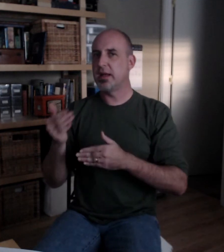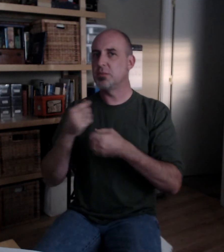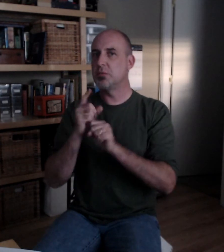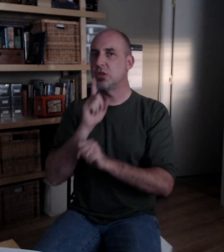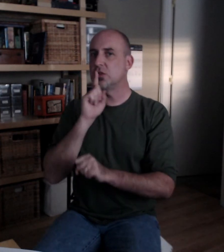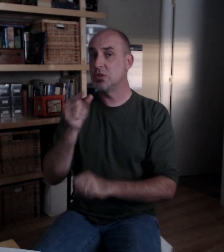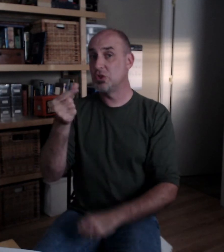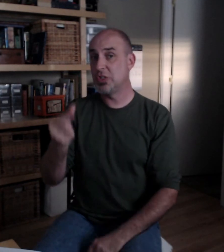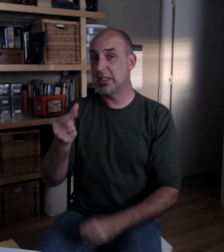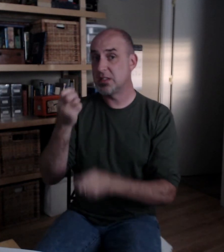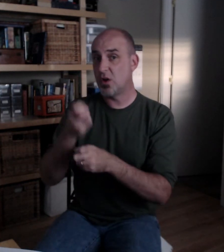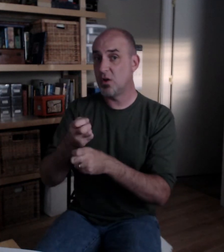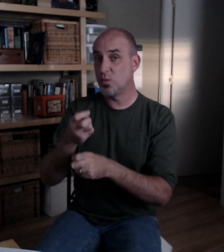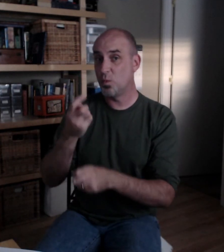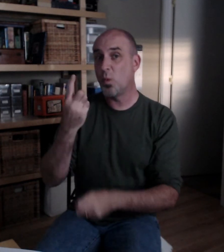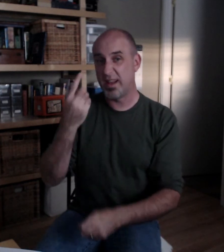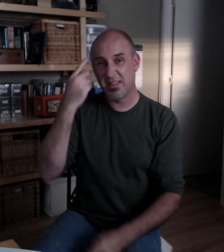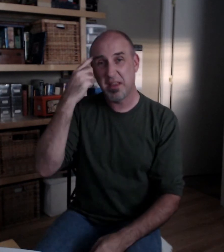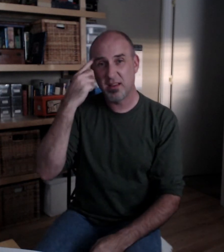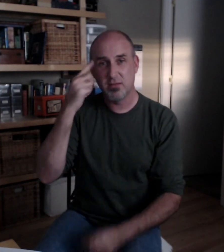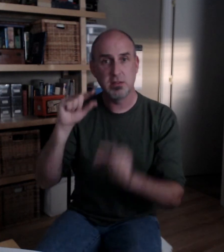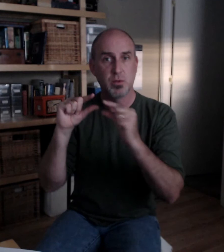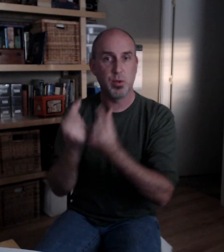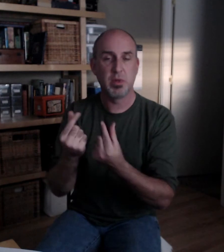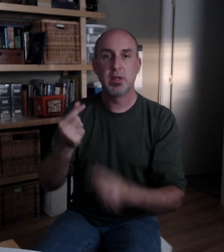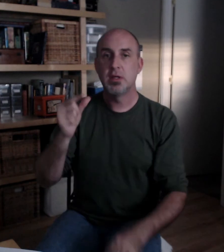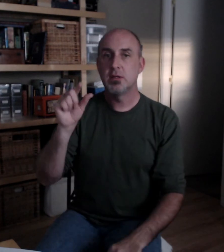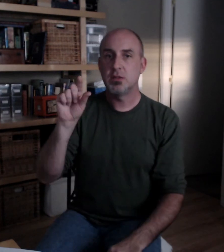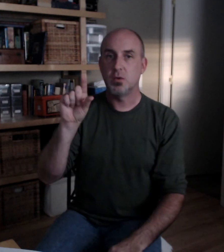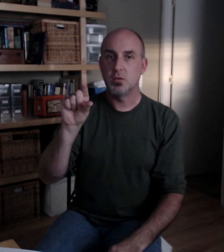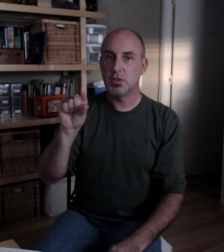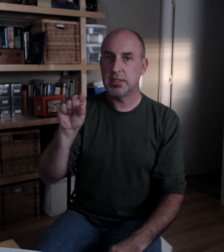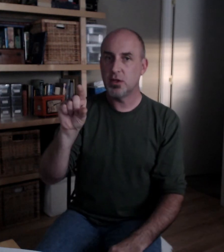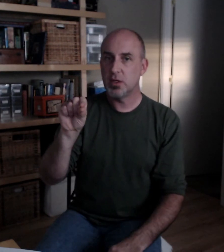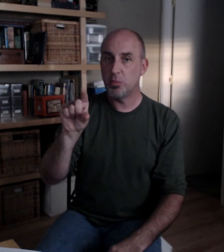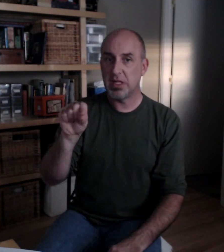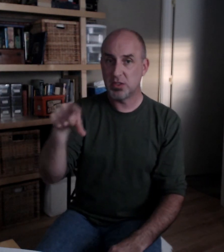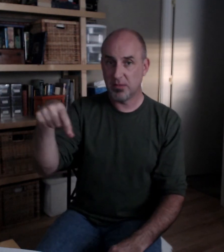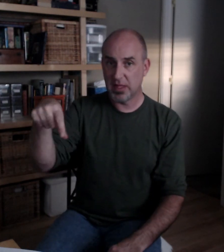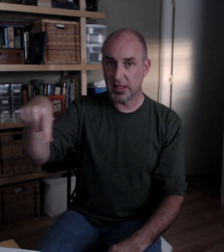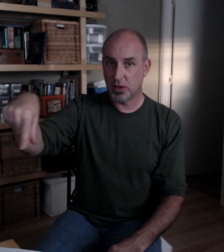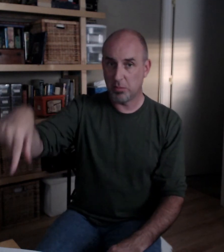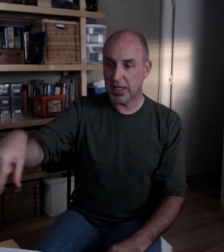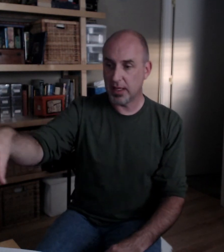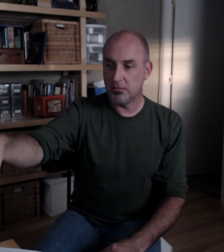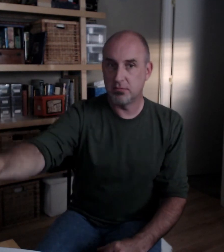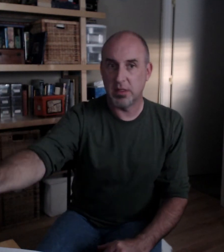up to make sure, G is the hard one, I think, of this group. So just like you're going to pinch something, like you're going to pick up